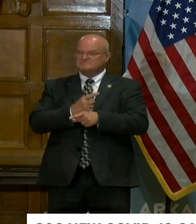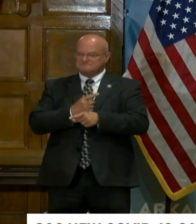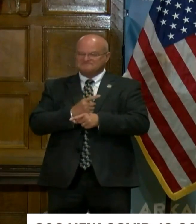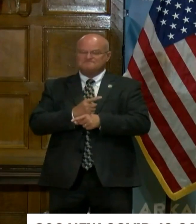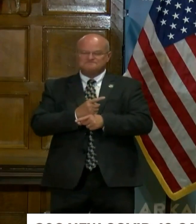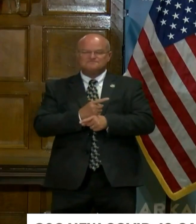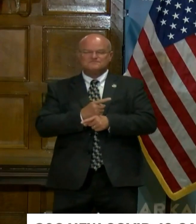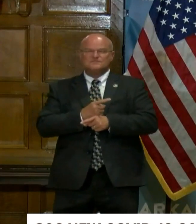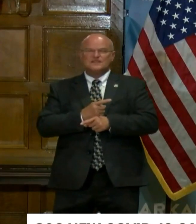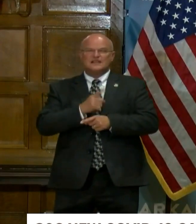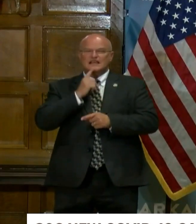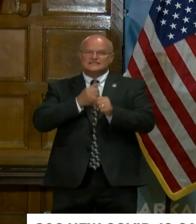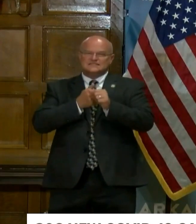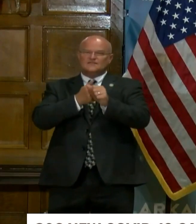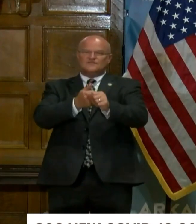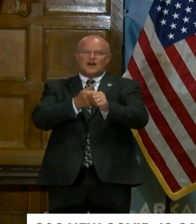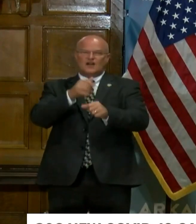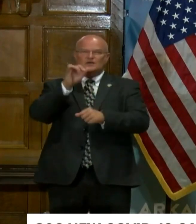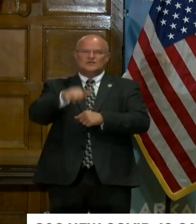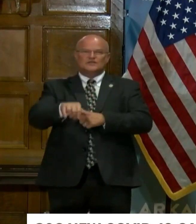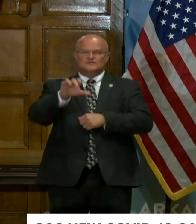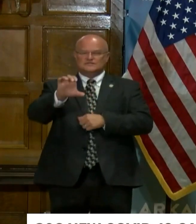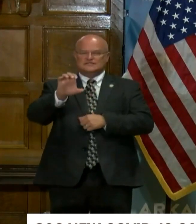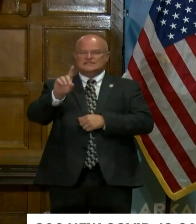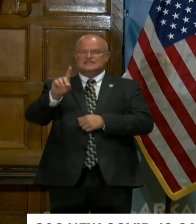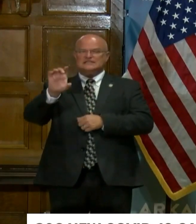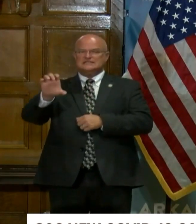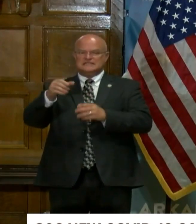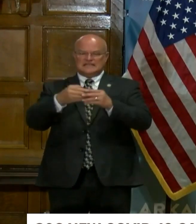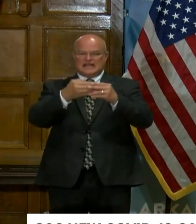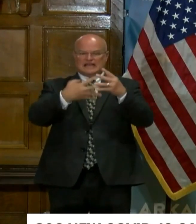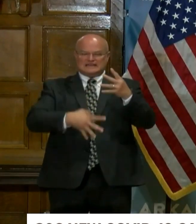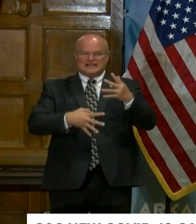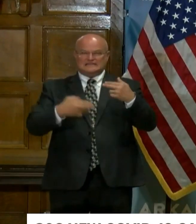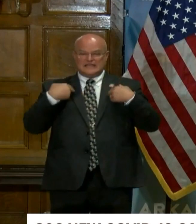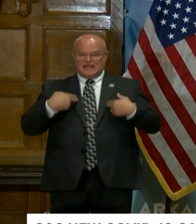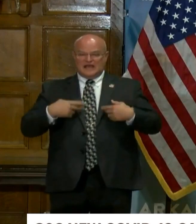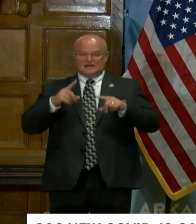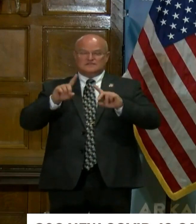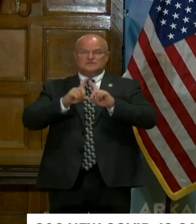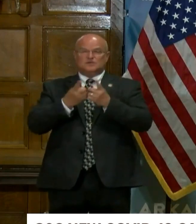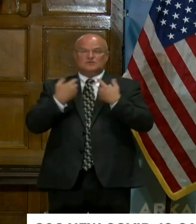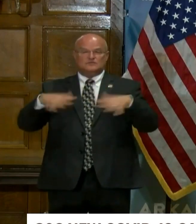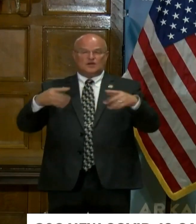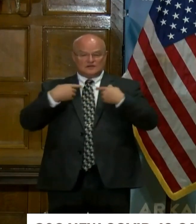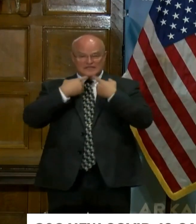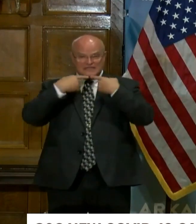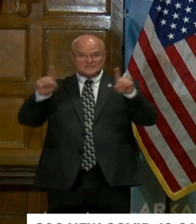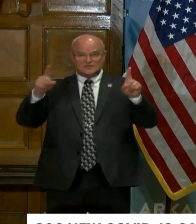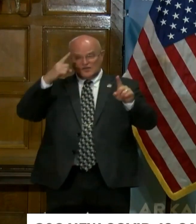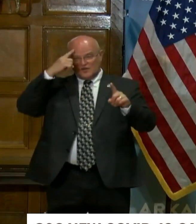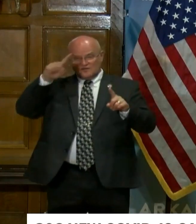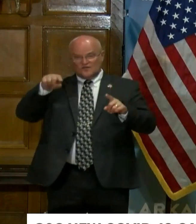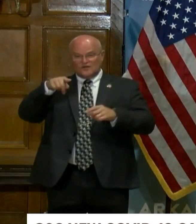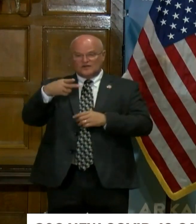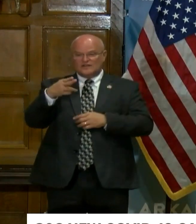It's a matter of following those guidelines that the Health Department has already issued that are correct for the phase that we are in.